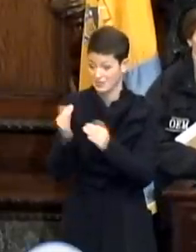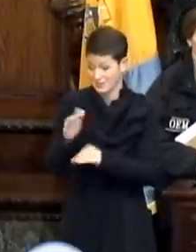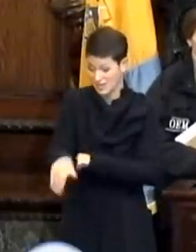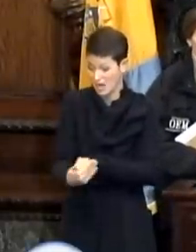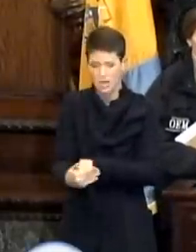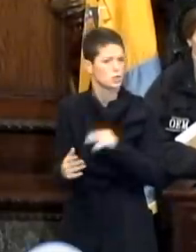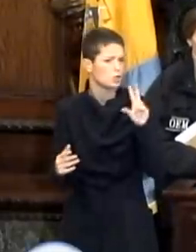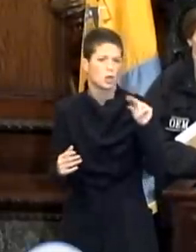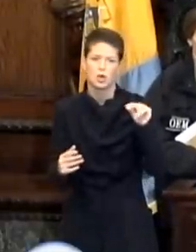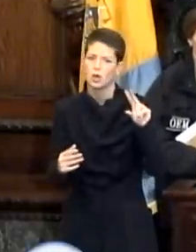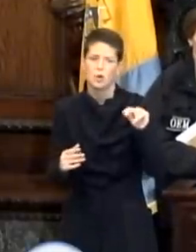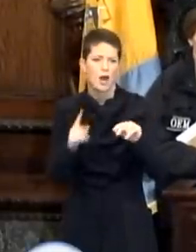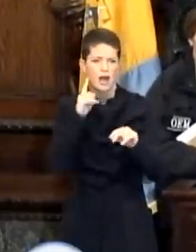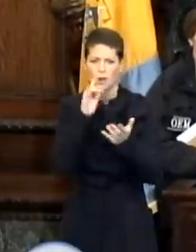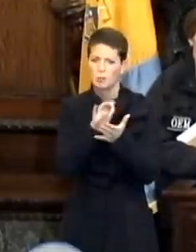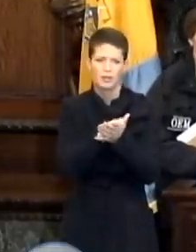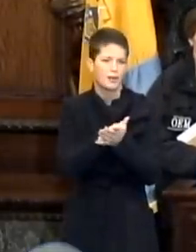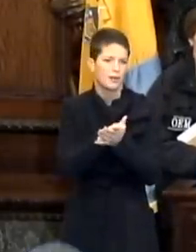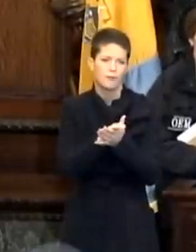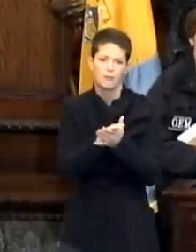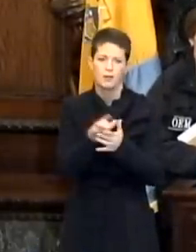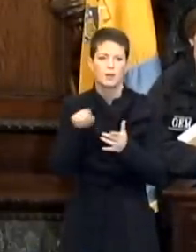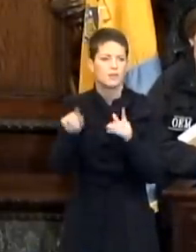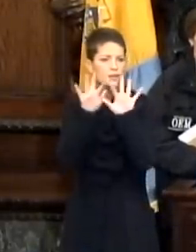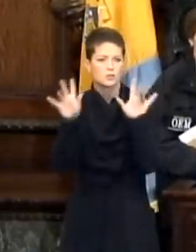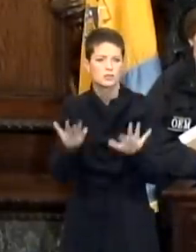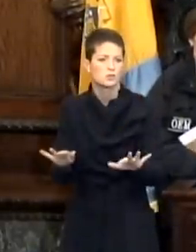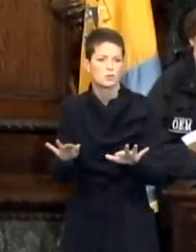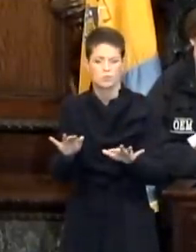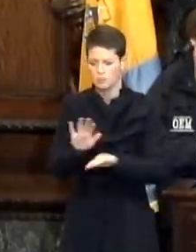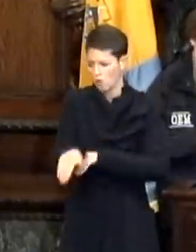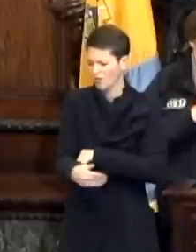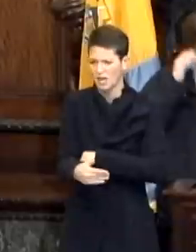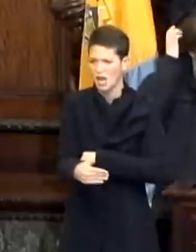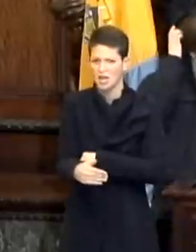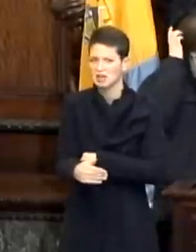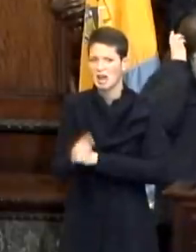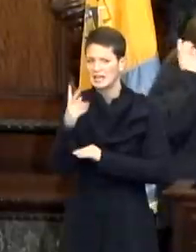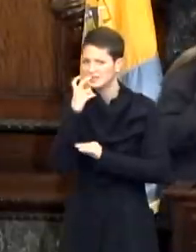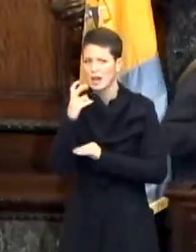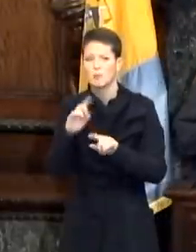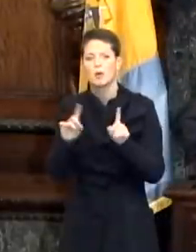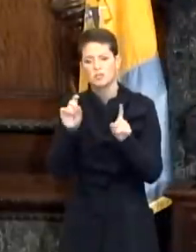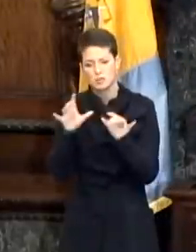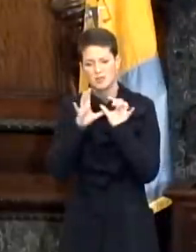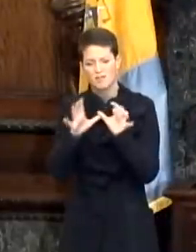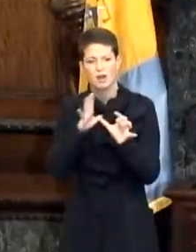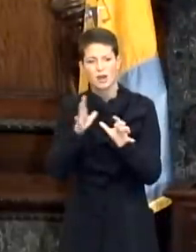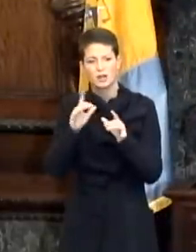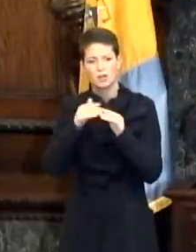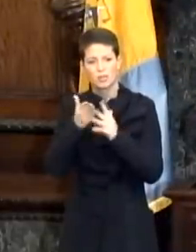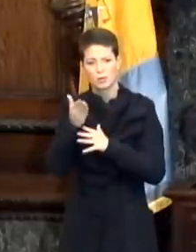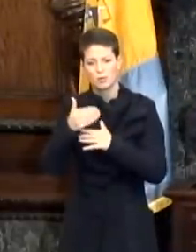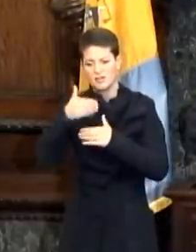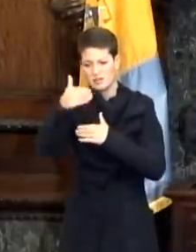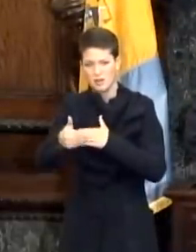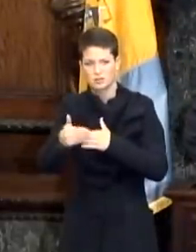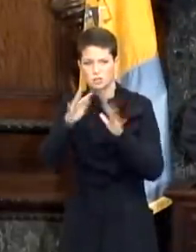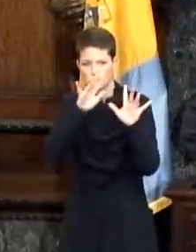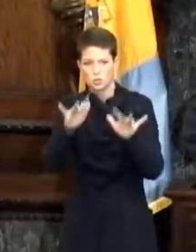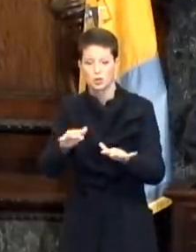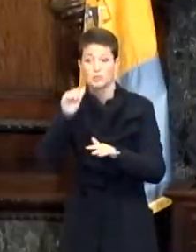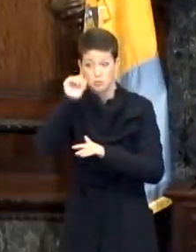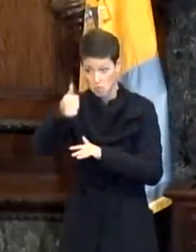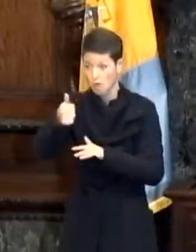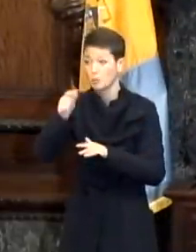week? No, I don't think it called this. Storm doesn't call for that, and we should be okay through the next one, too, the one